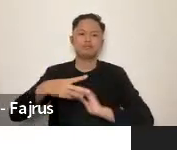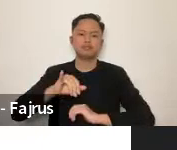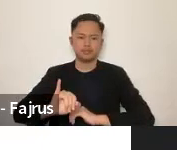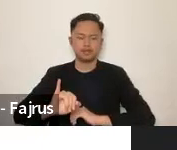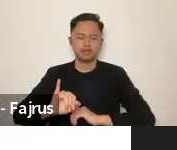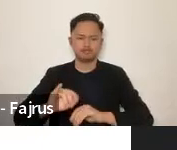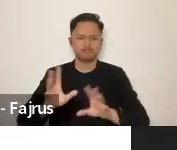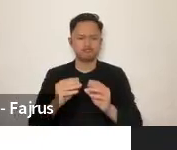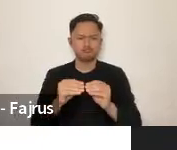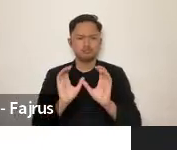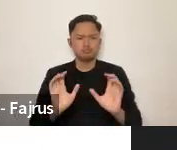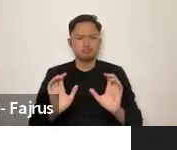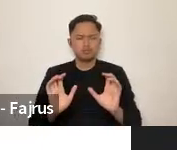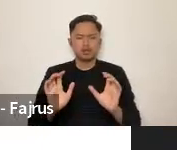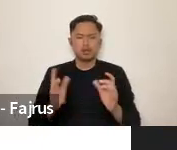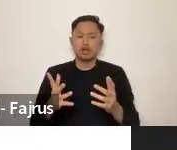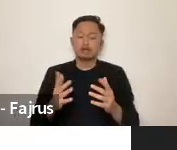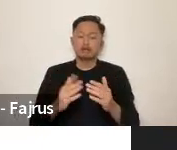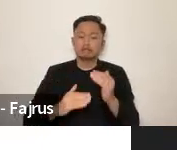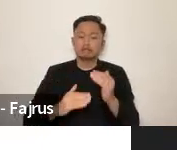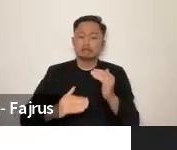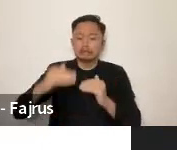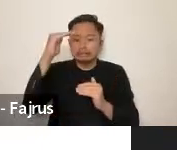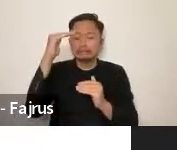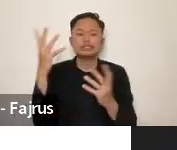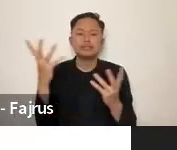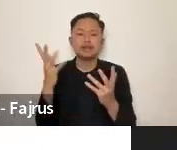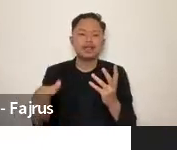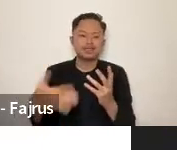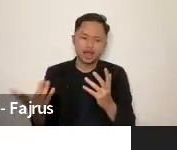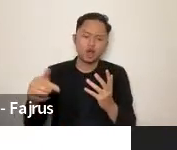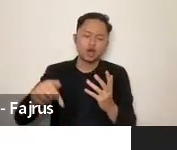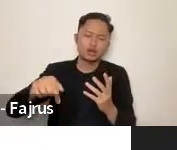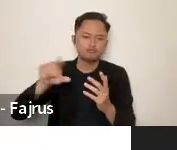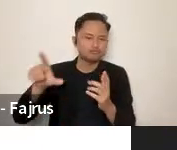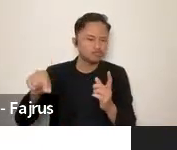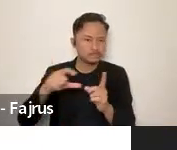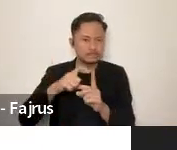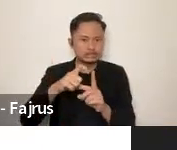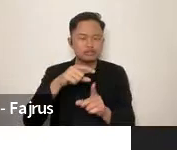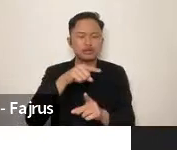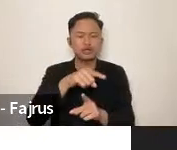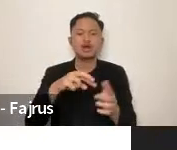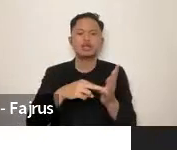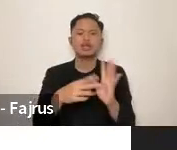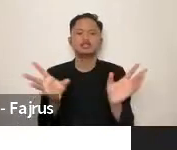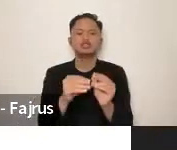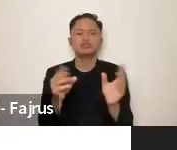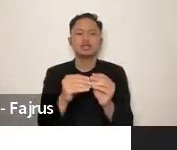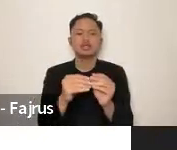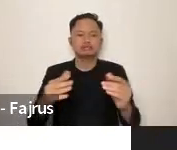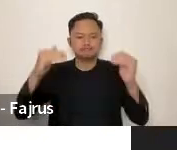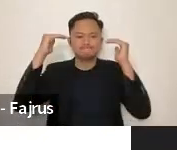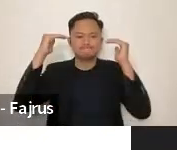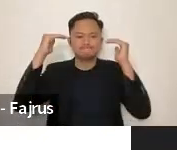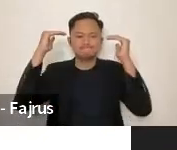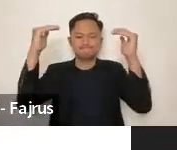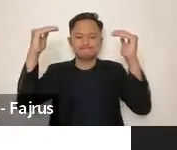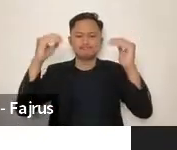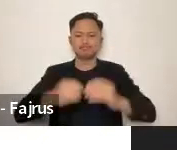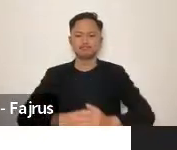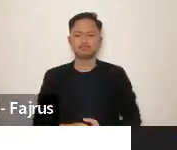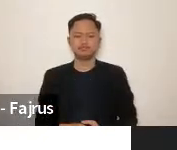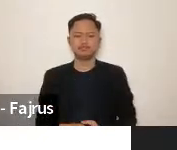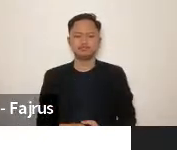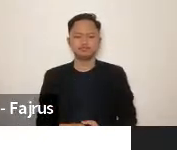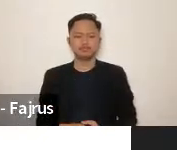out where the peaks of events are over the course of the year, and you see the number of incidences that occur relating to that.